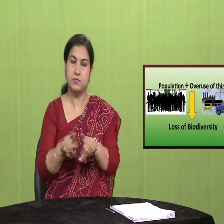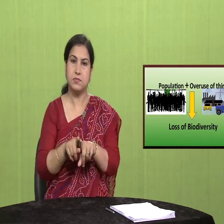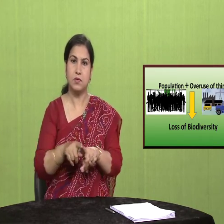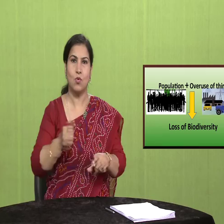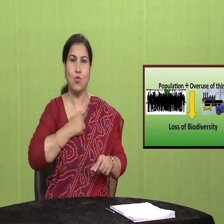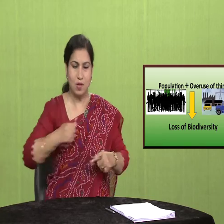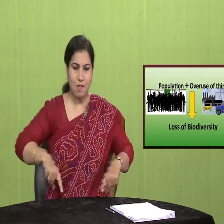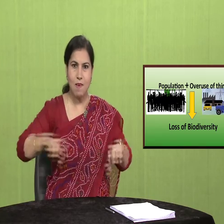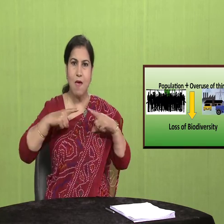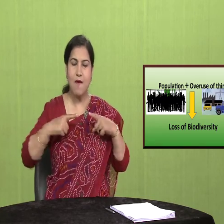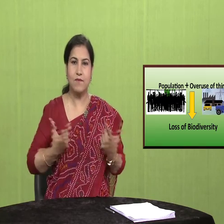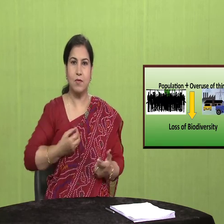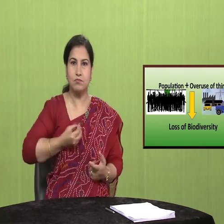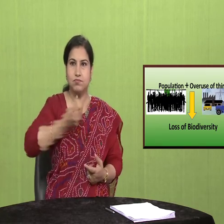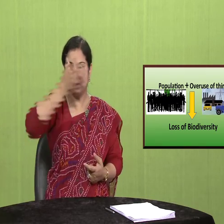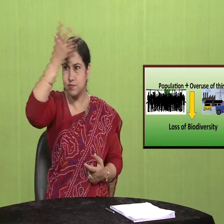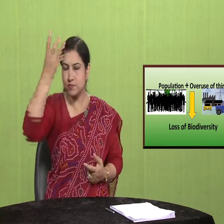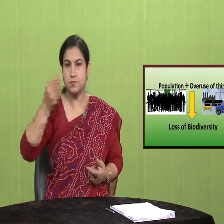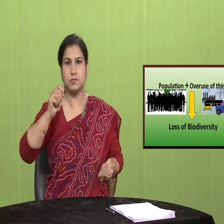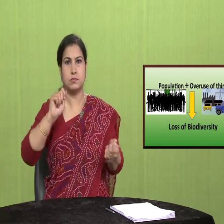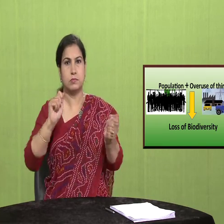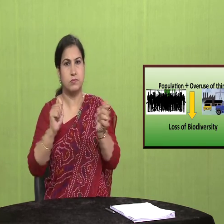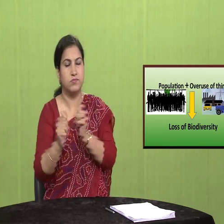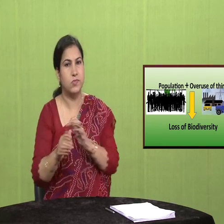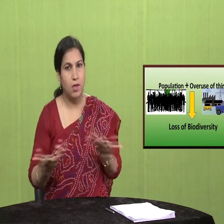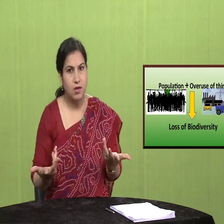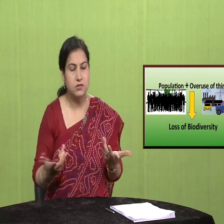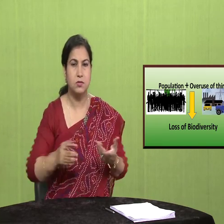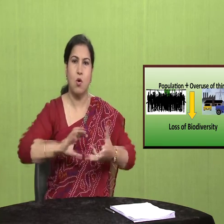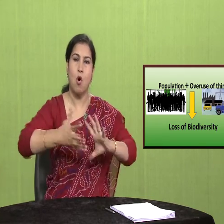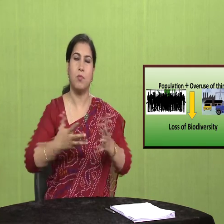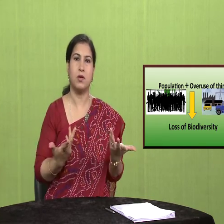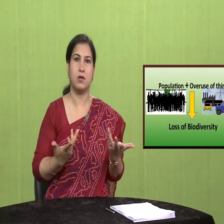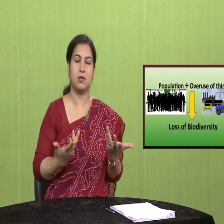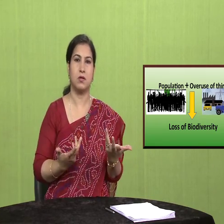lifestyle leads to excessive commercial exploitation of the